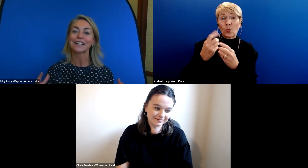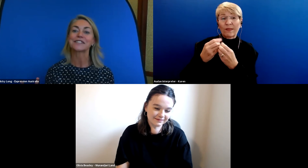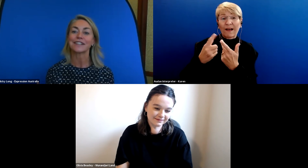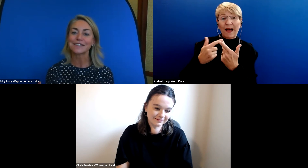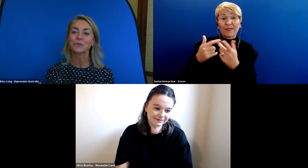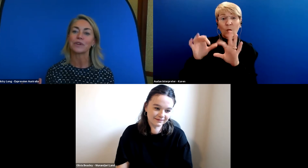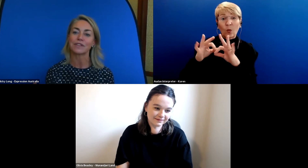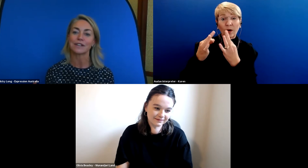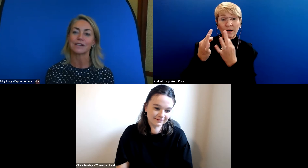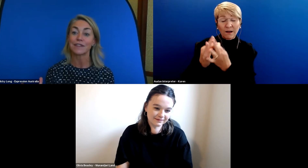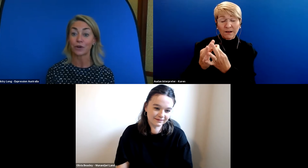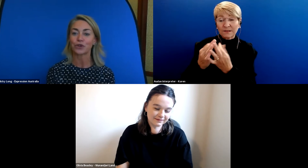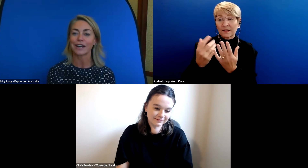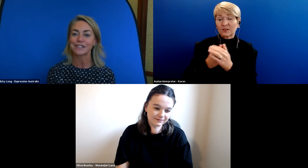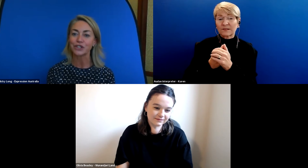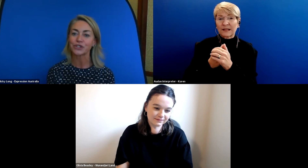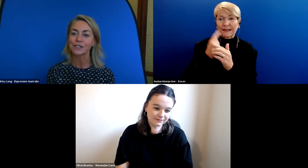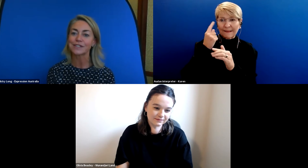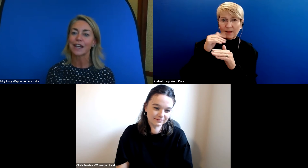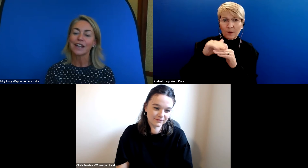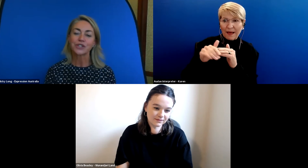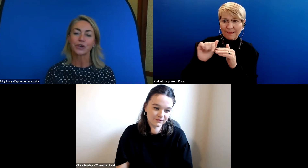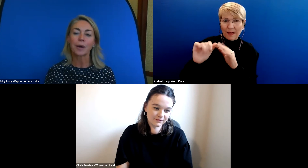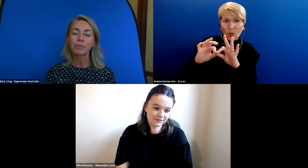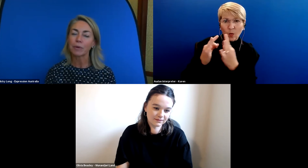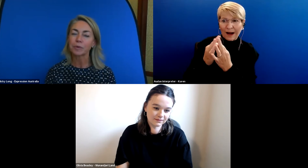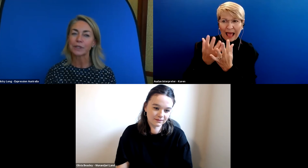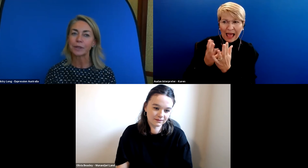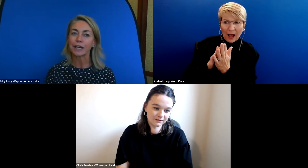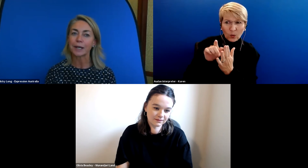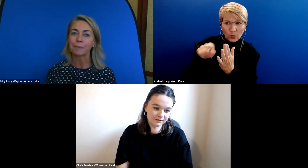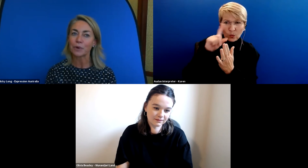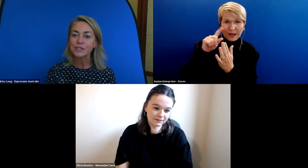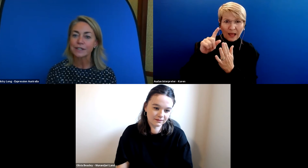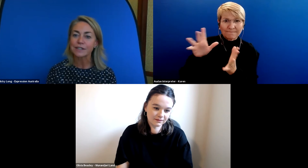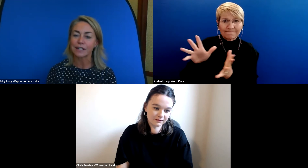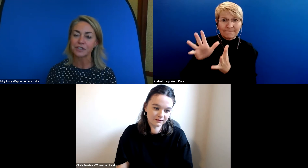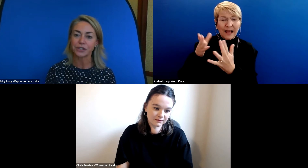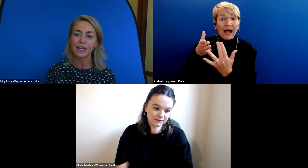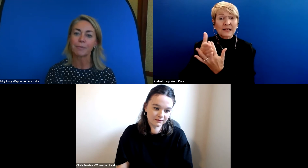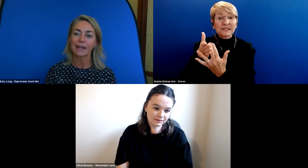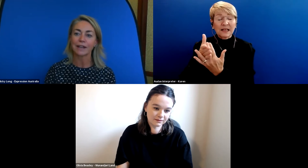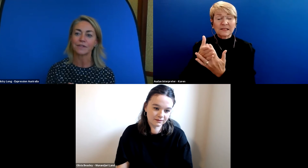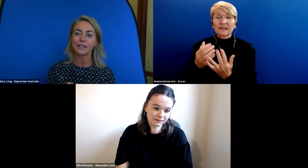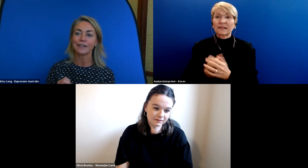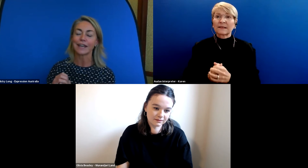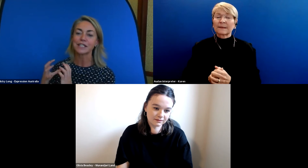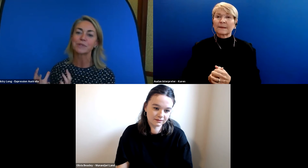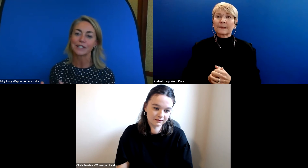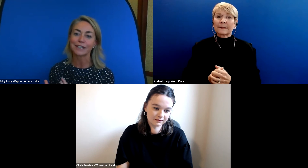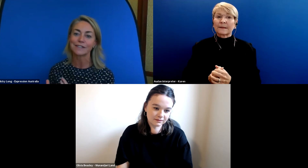opening access within their organisations. So I'm probably most excited about